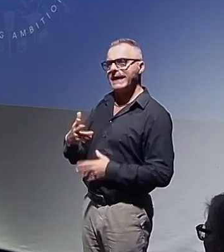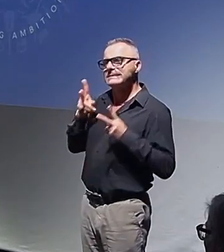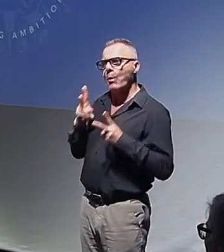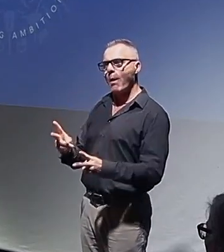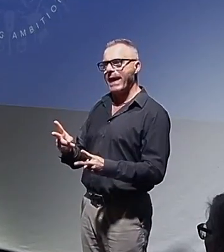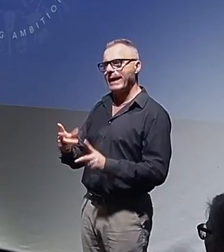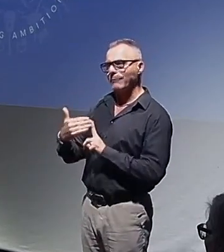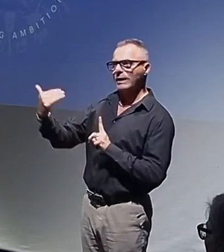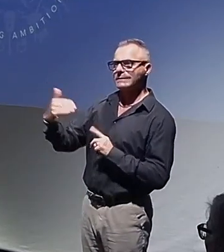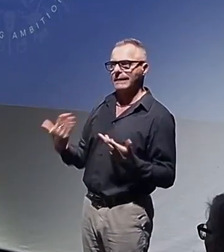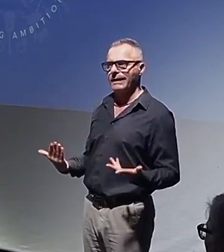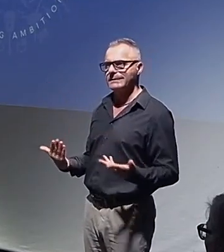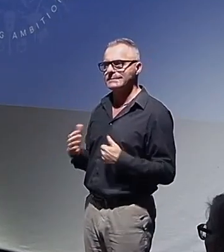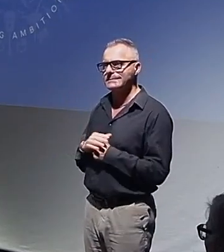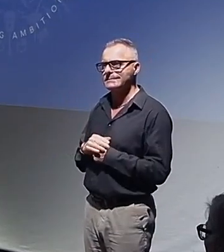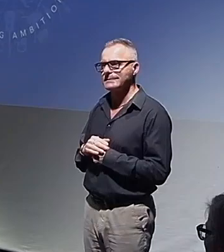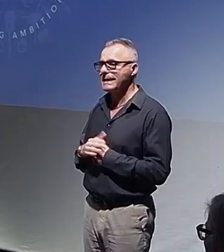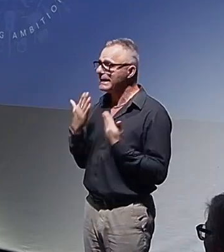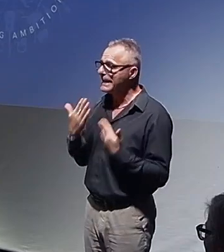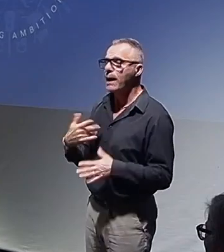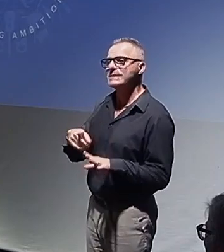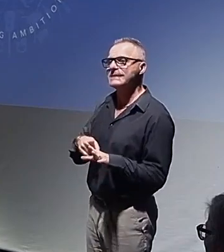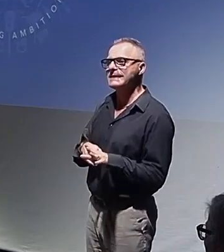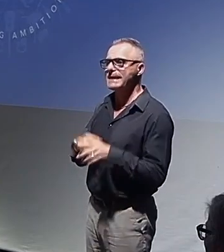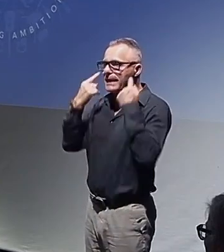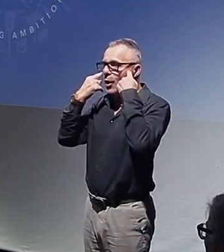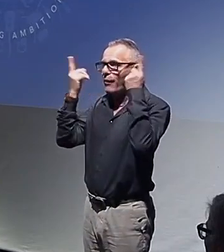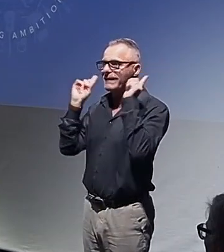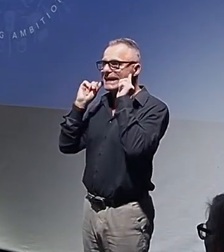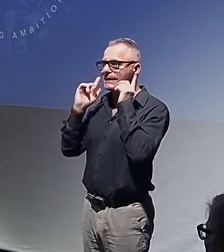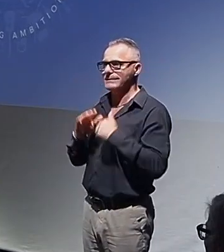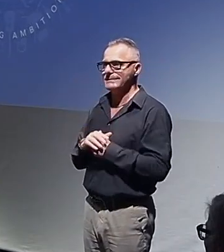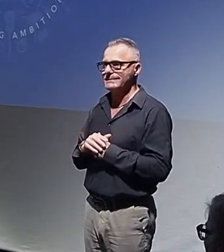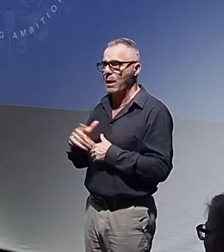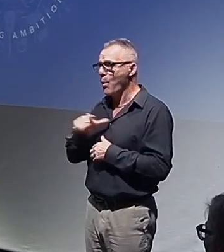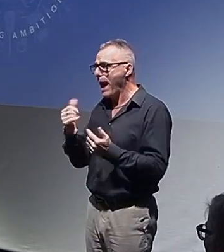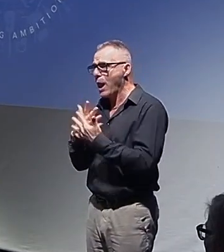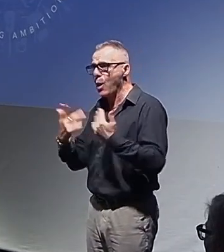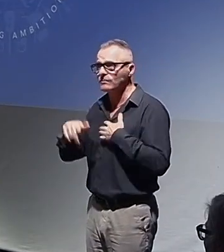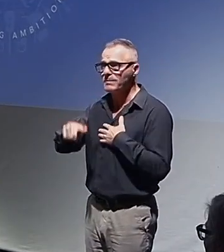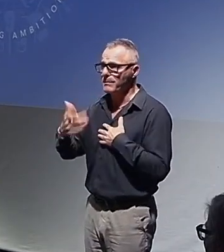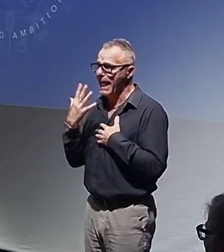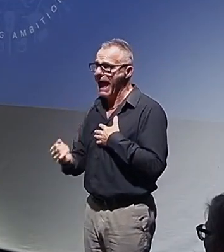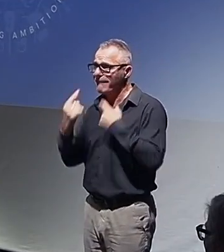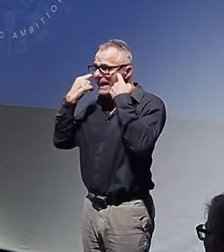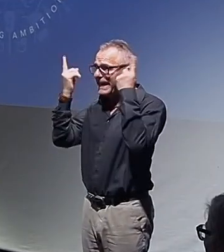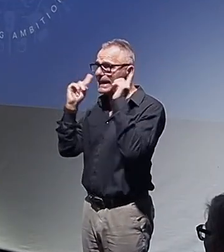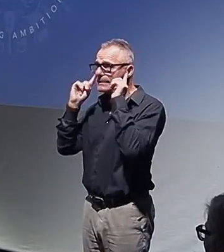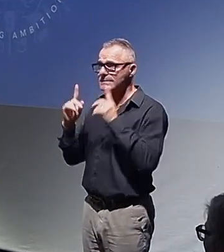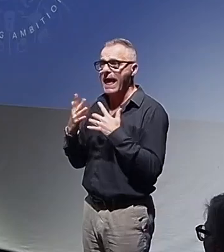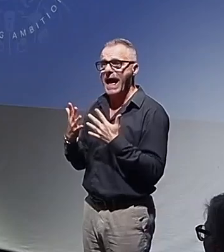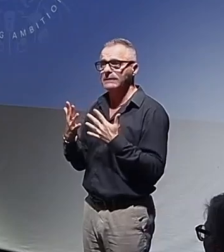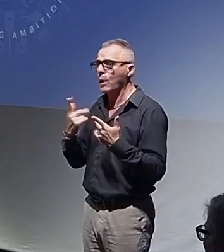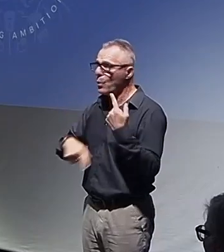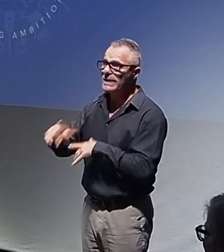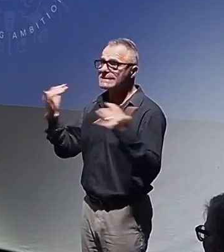And I think we're in like the year of the ears. There's lots of Josh O'Connor, for example. There's a big celebration for,